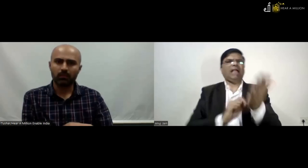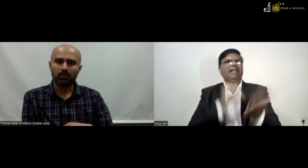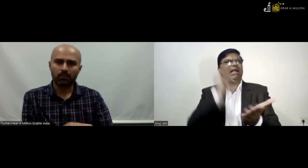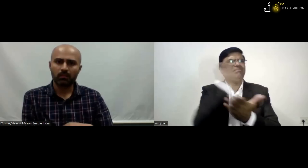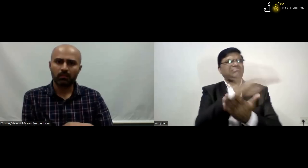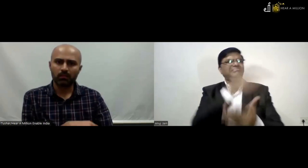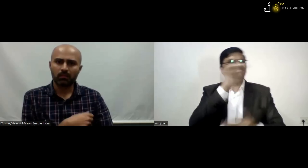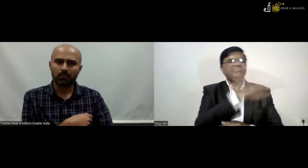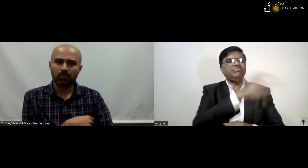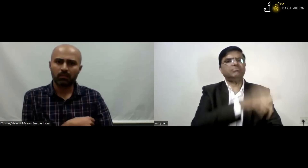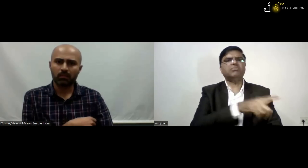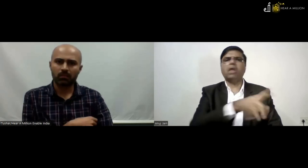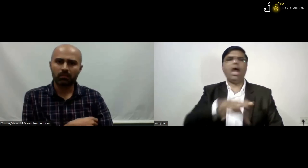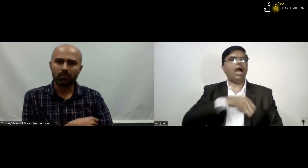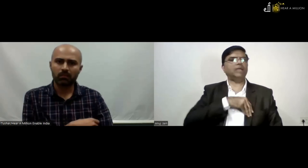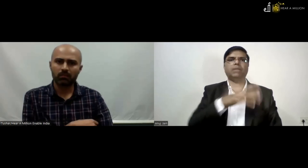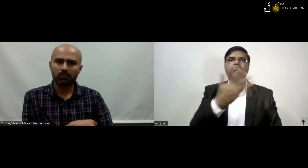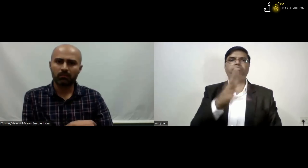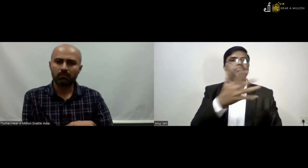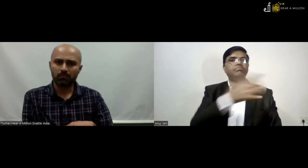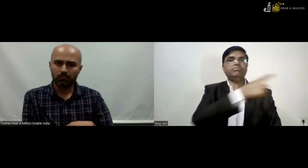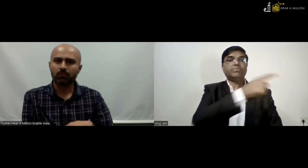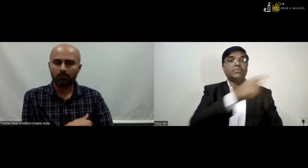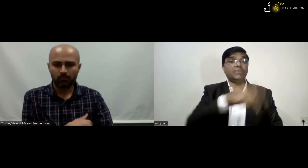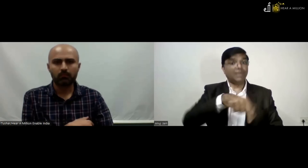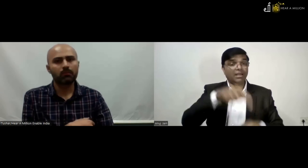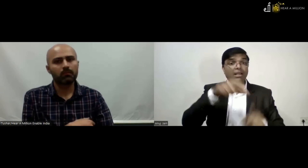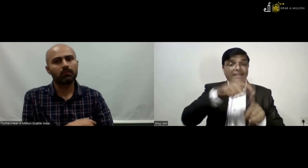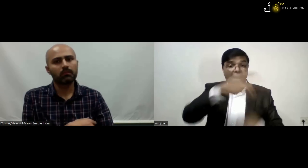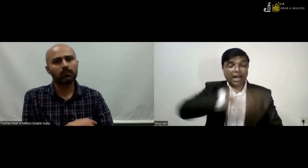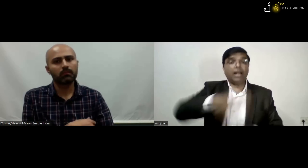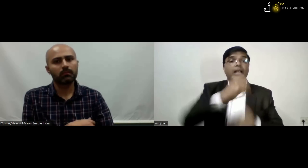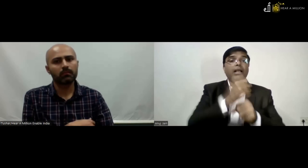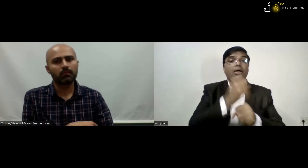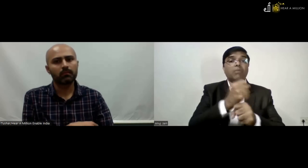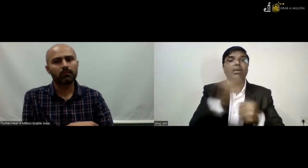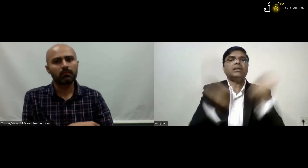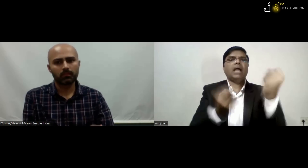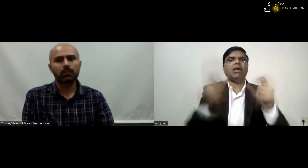and the ministries, a lot of new ministers. There was a lot of letters we kept